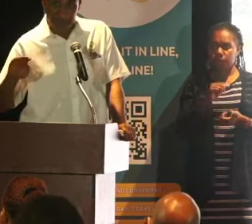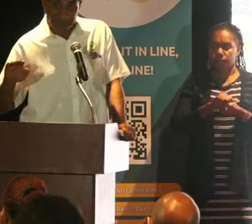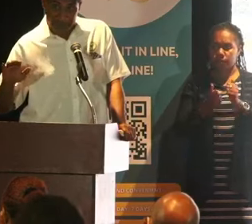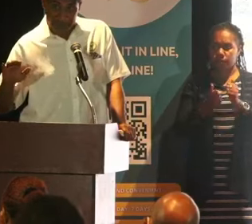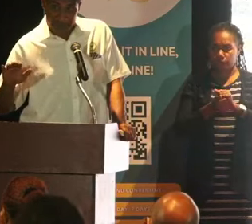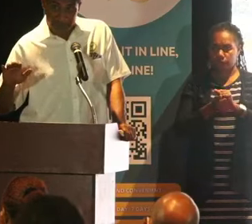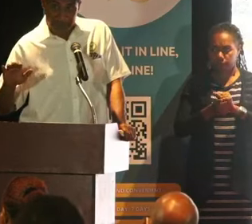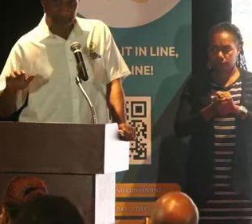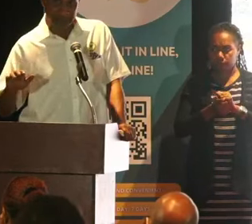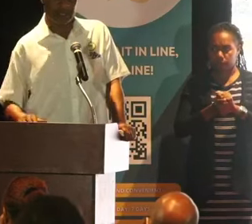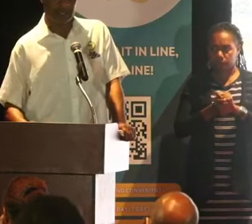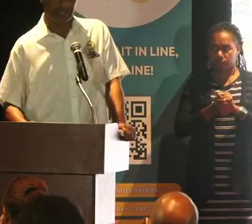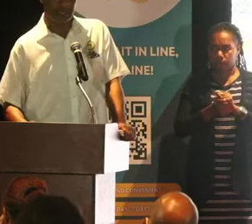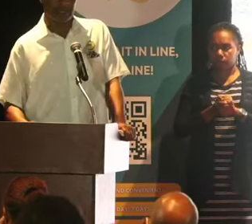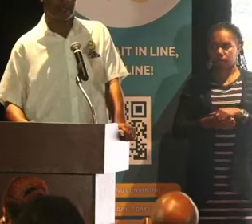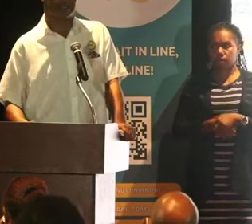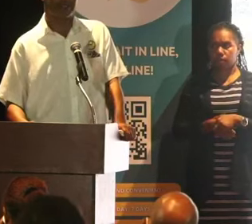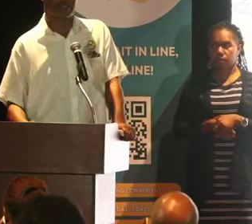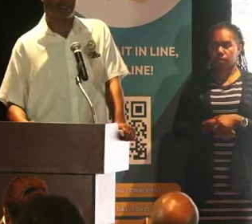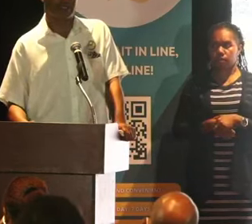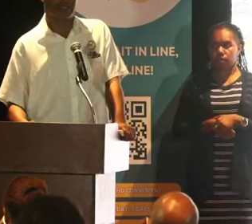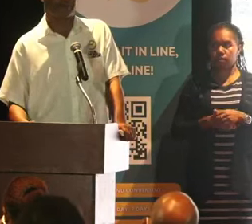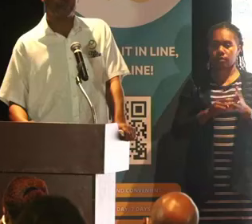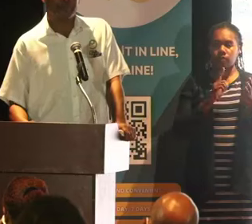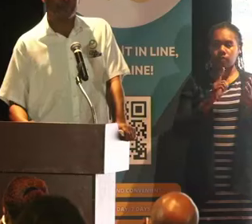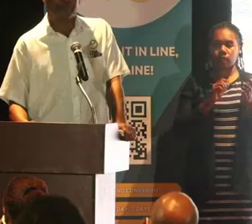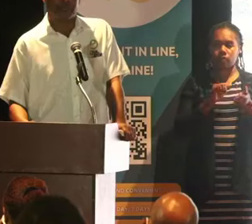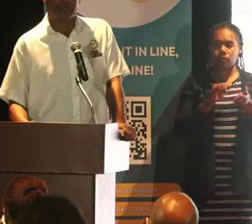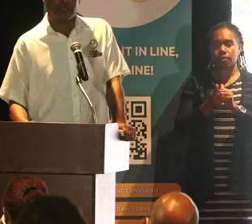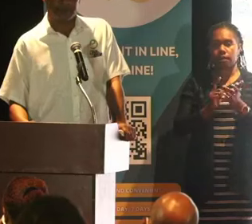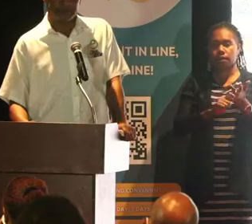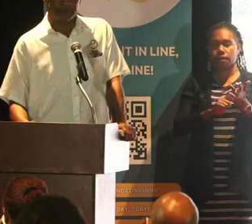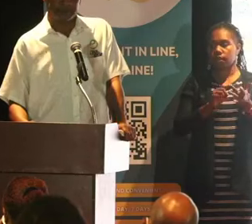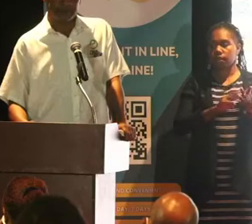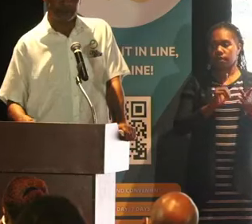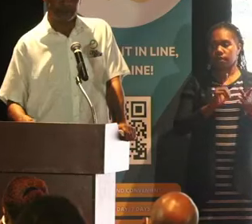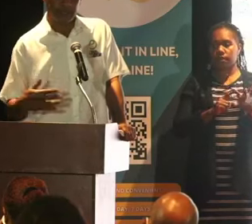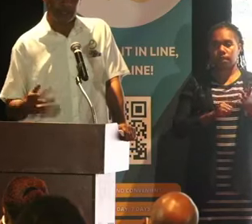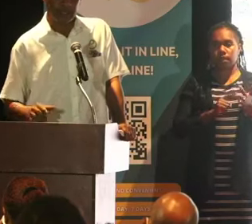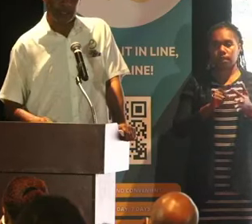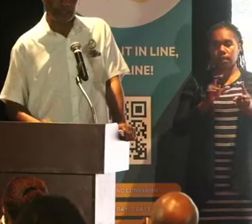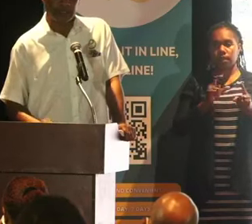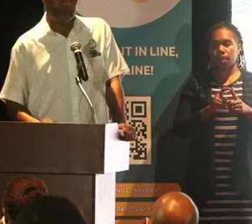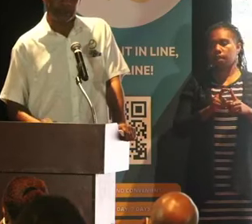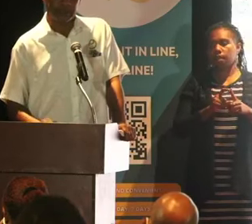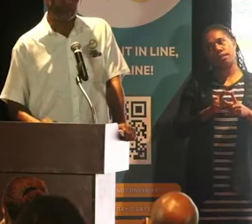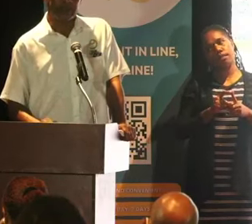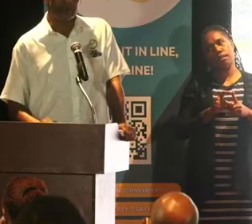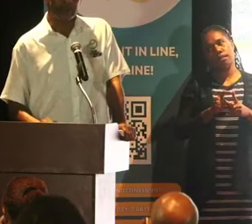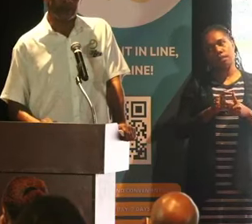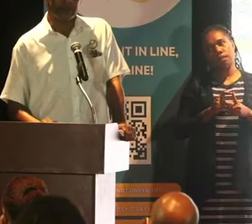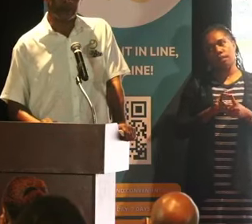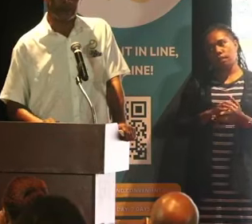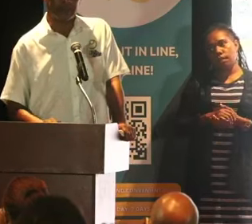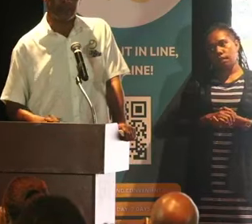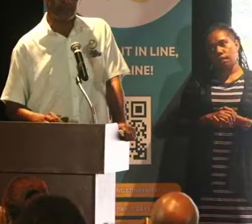is a limited liability. Perhaps for transparency